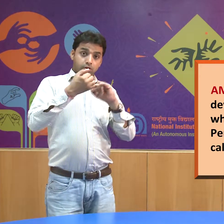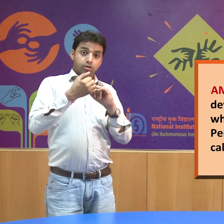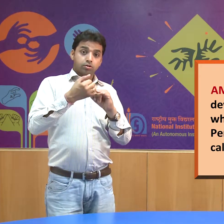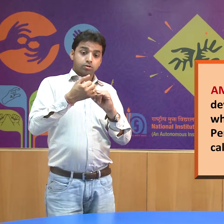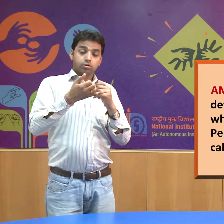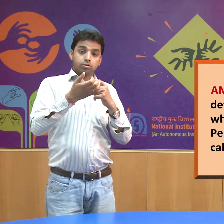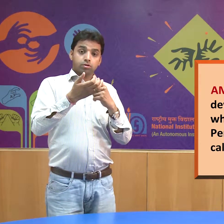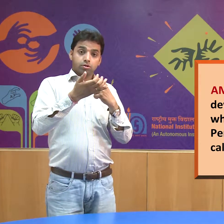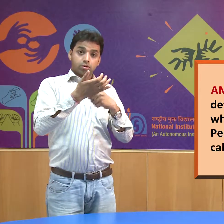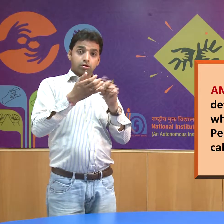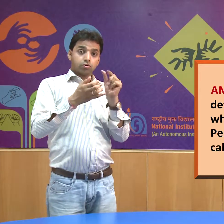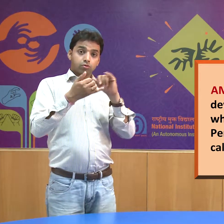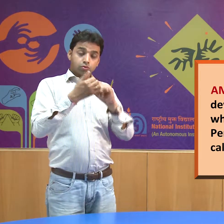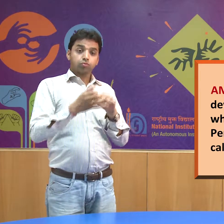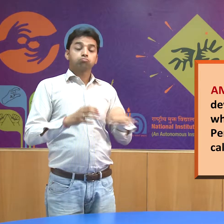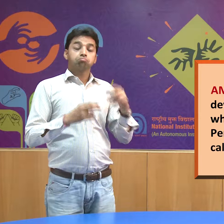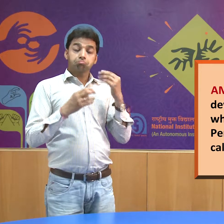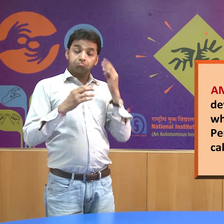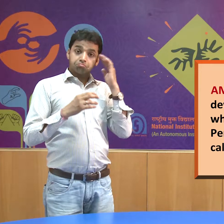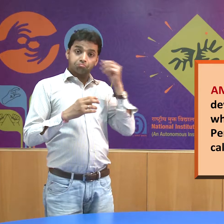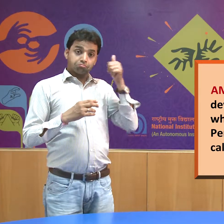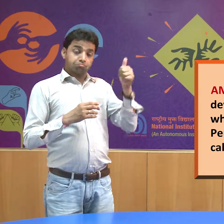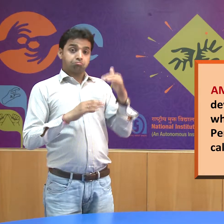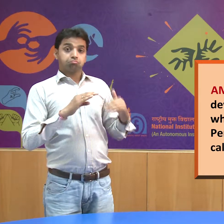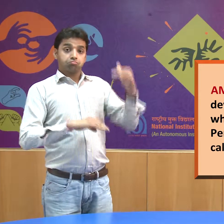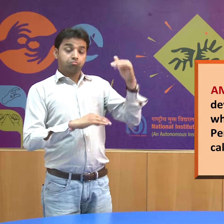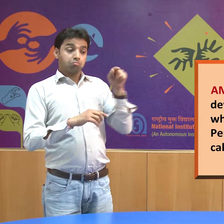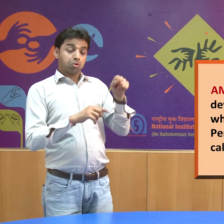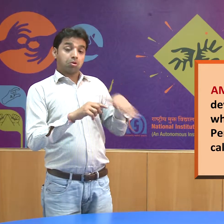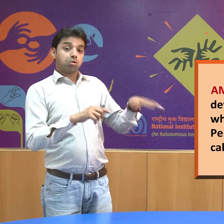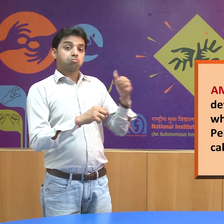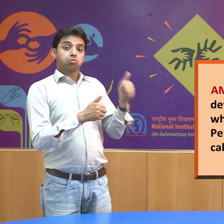was a highly talented personality of this time.